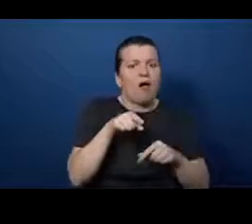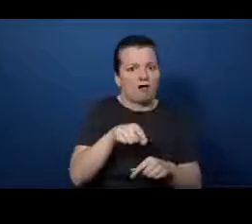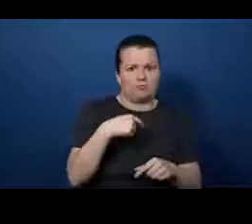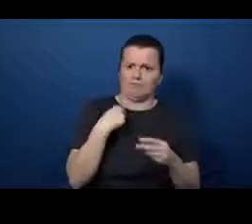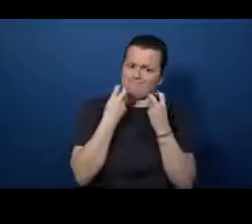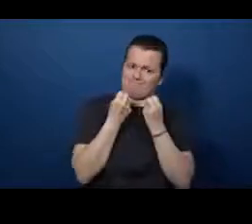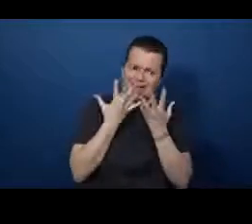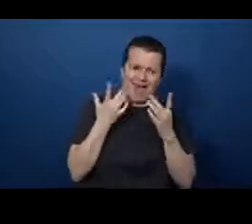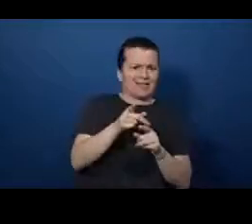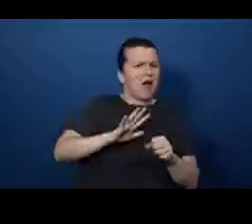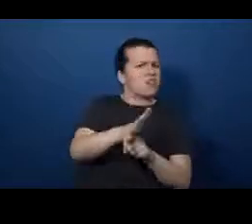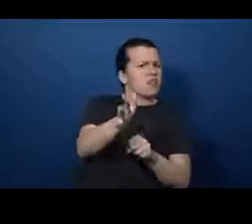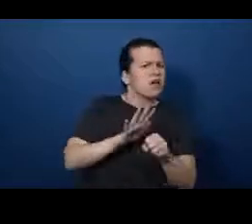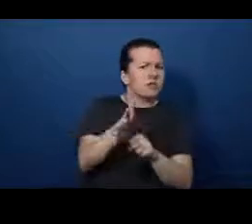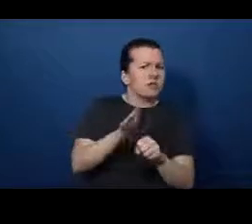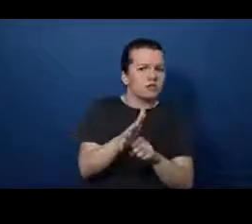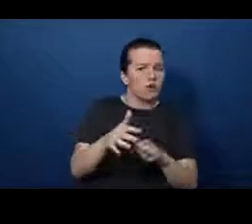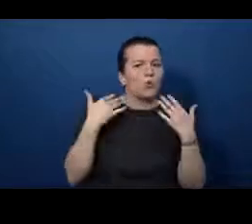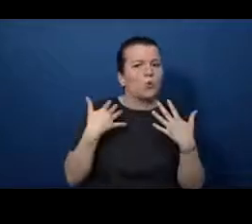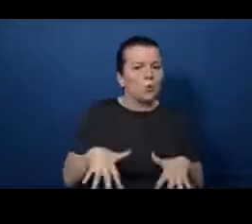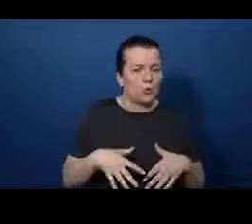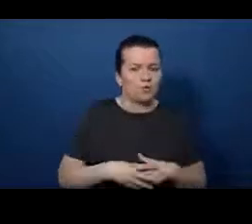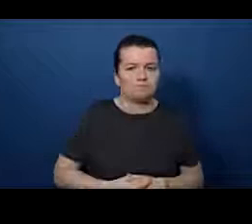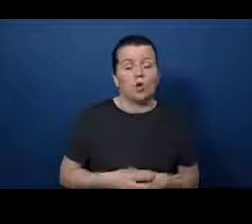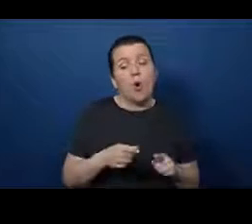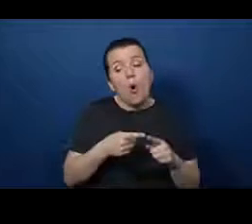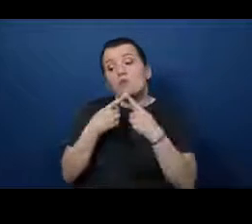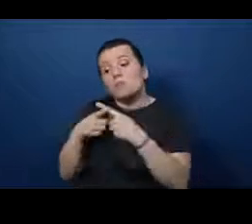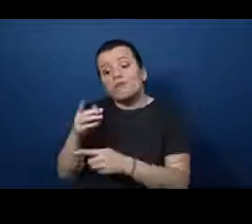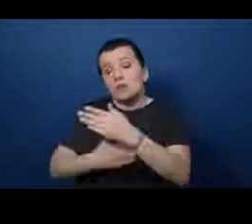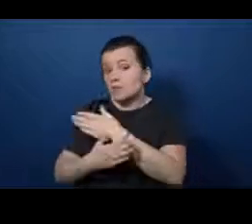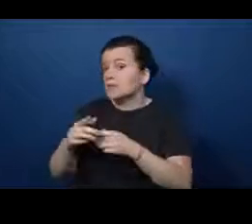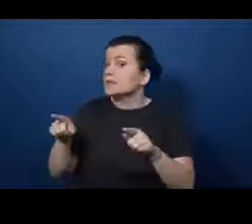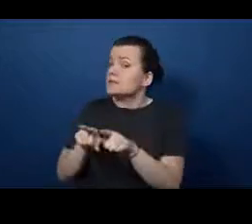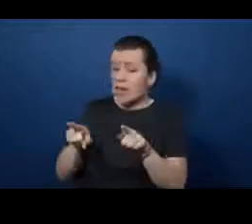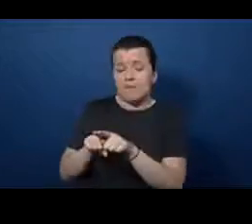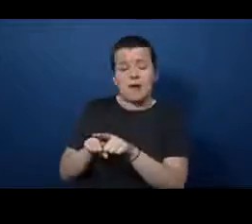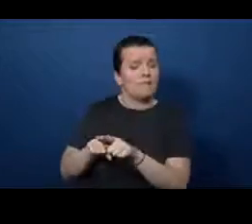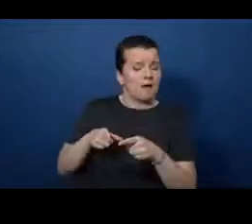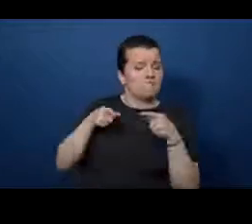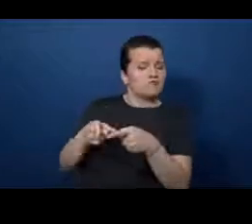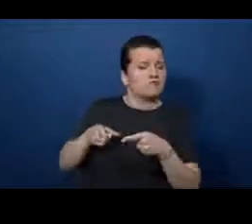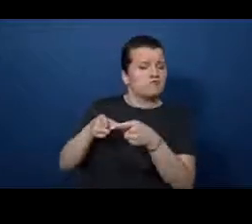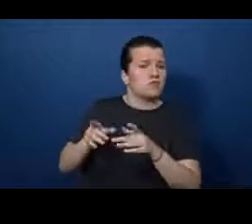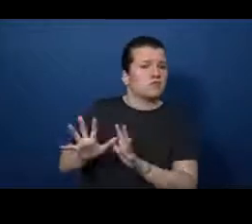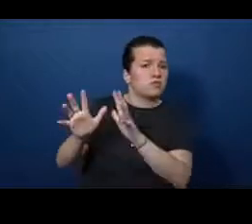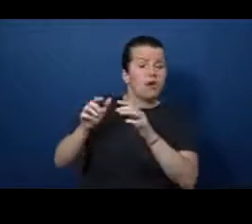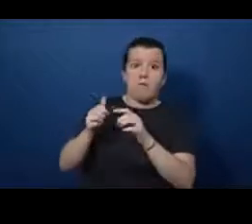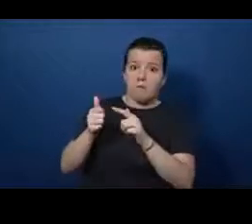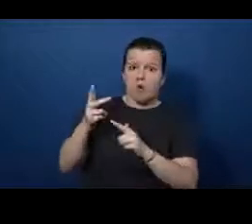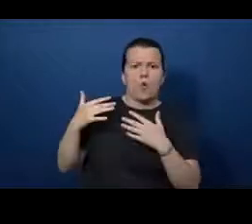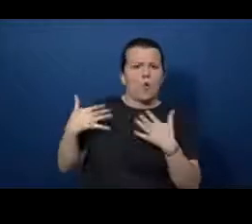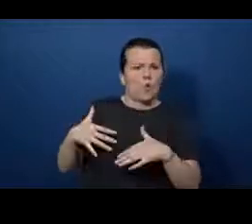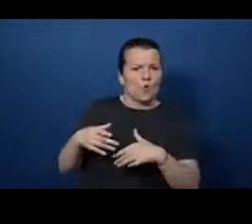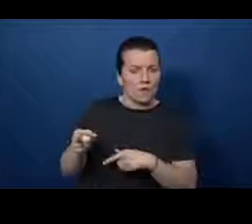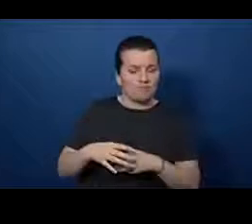of disabilities more vulnerable to bullying, which is an infringement on their rights